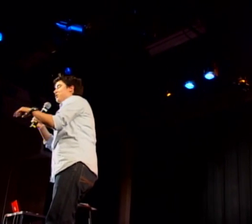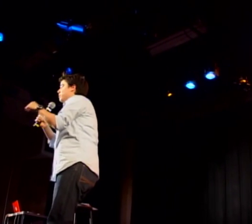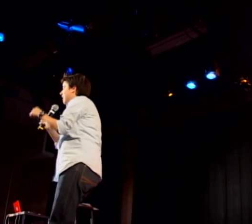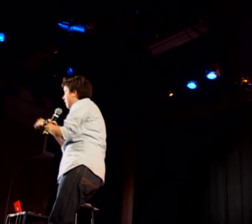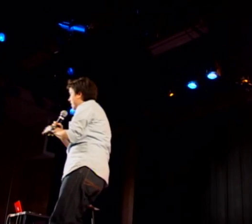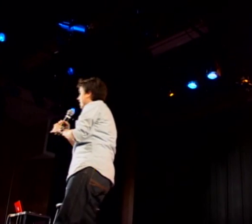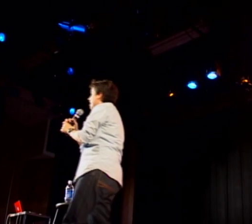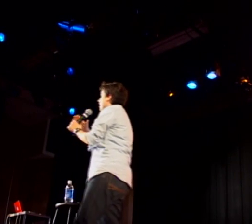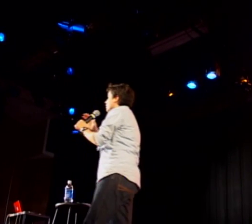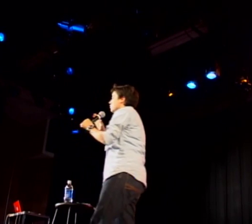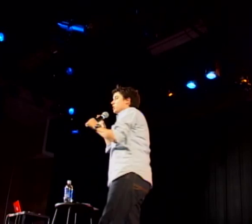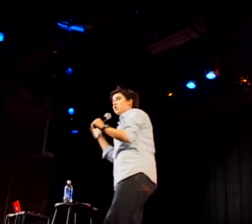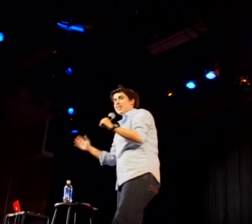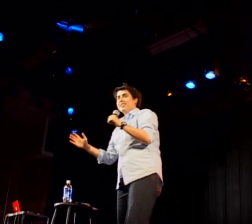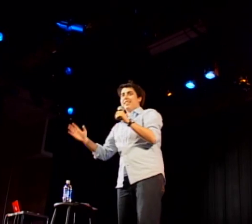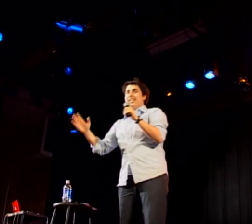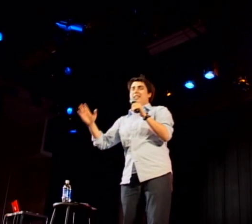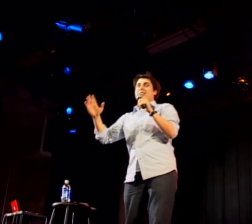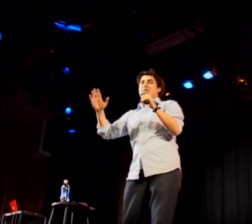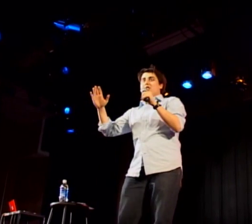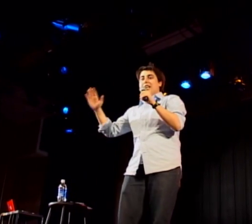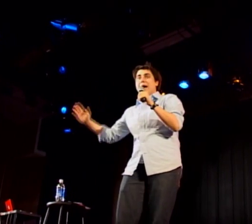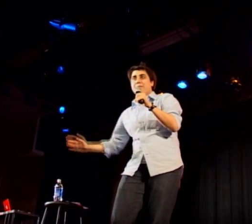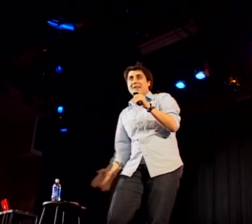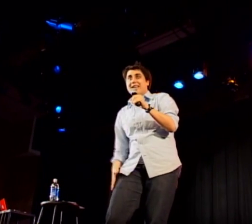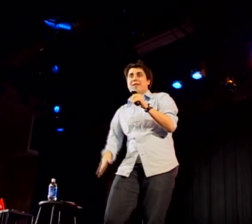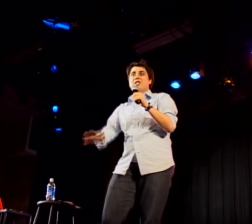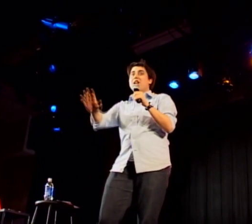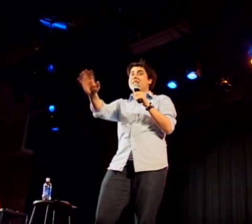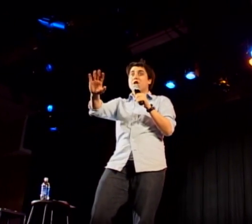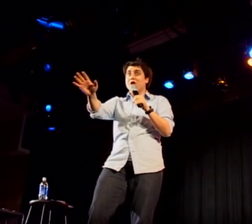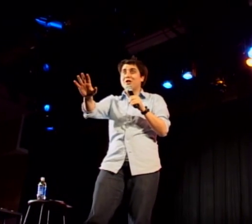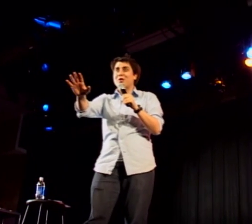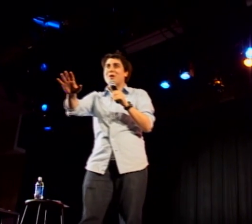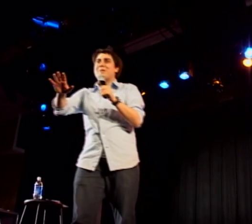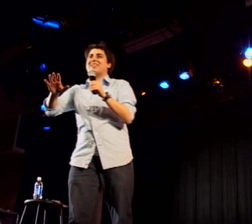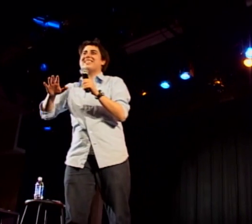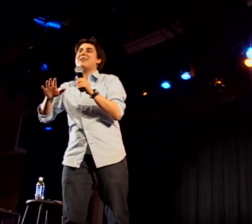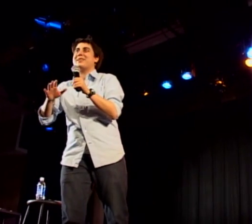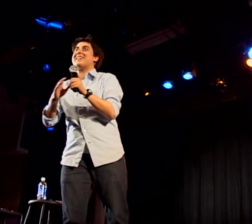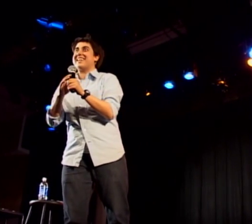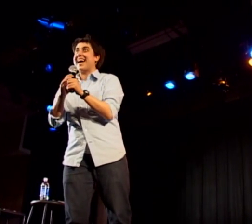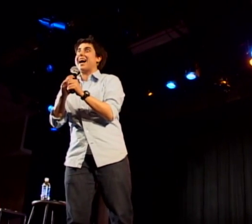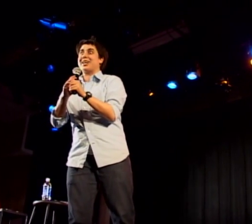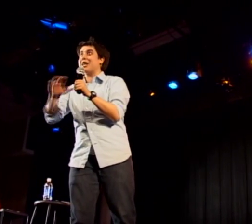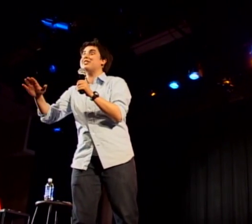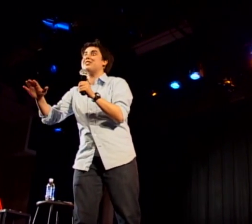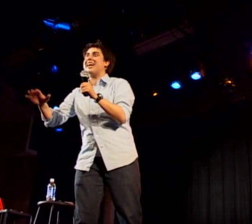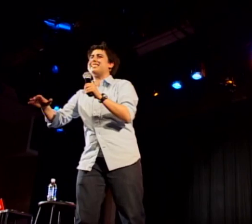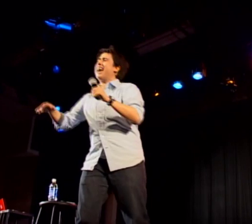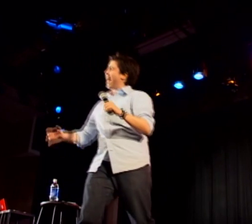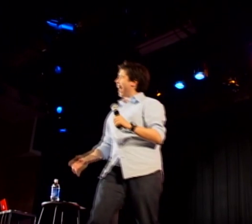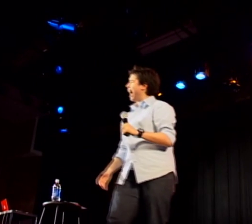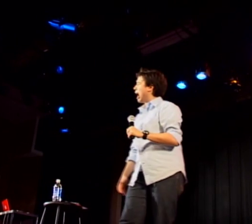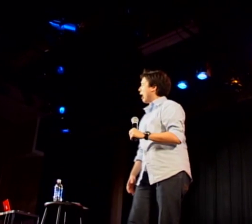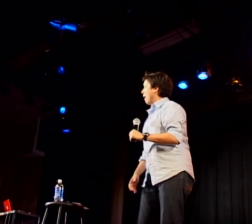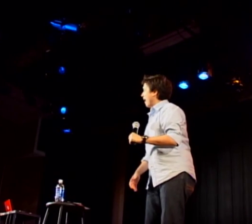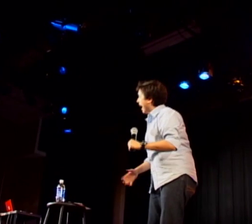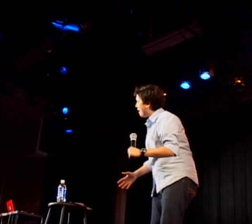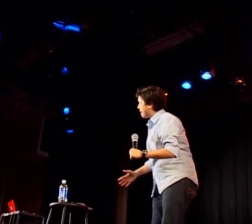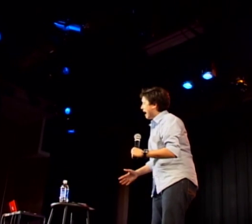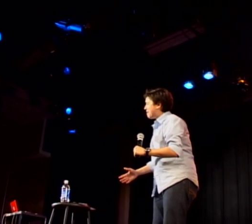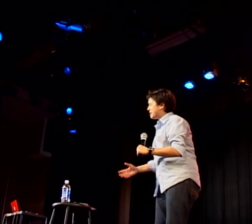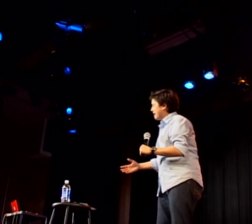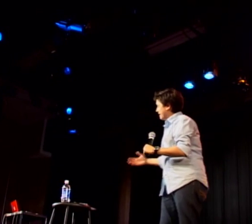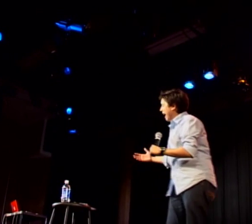that I did wrong. So she'd come in and she would gently tap me. That's all I needed her to do. Because then I'd be like, yeah, cut to the chase.